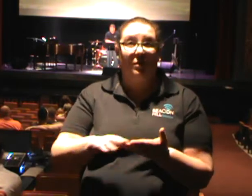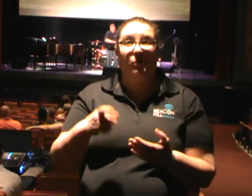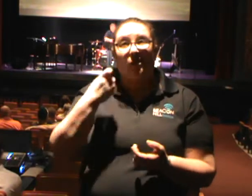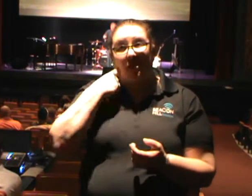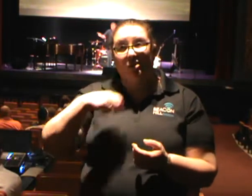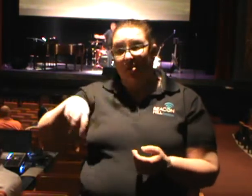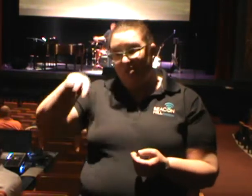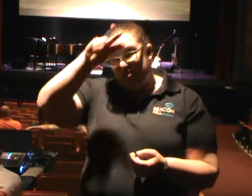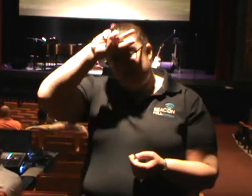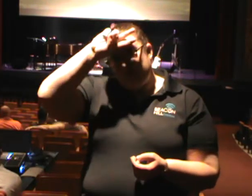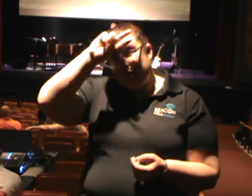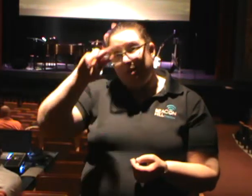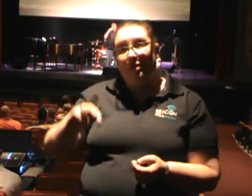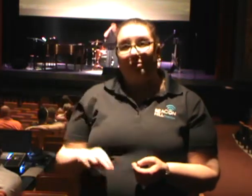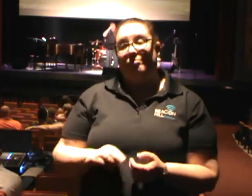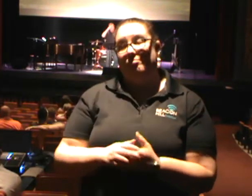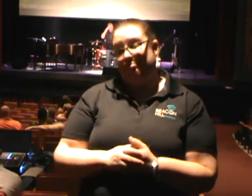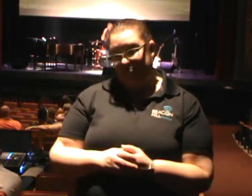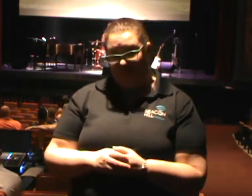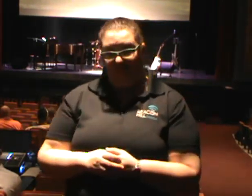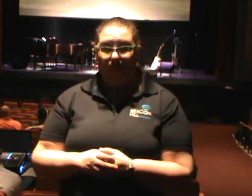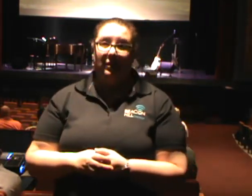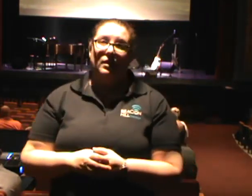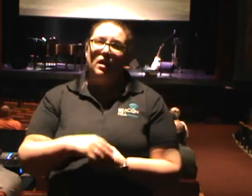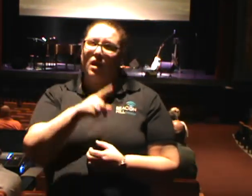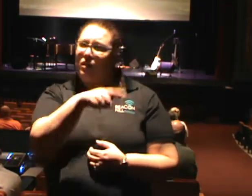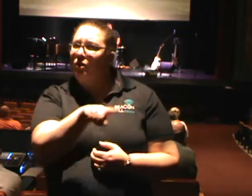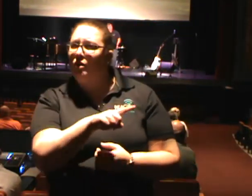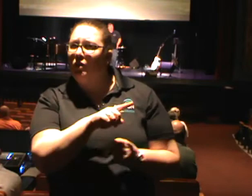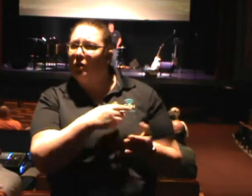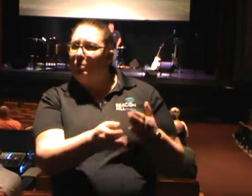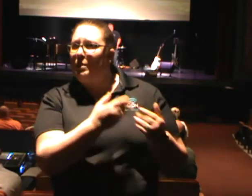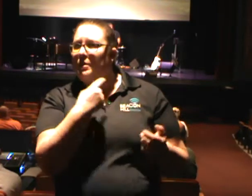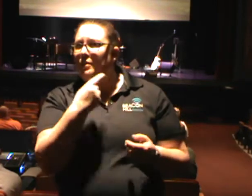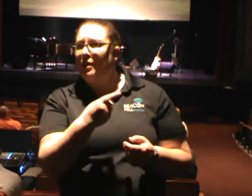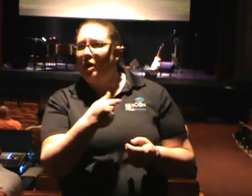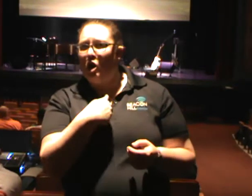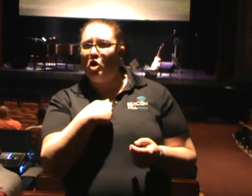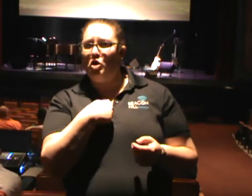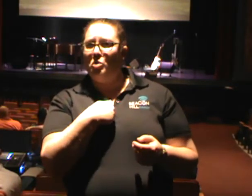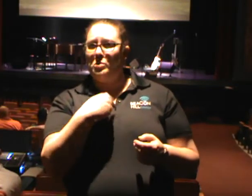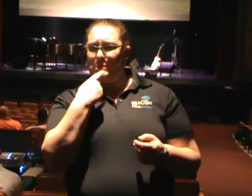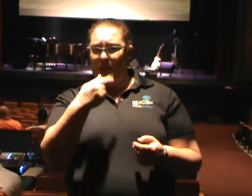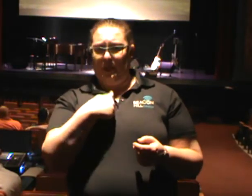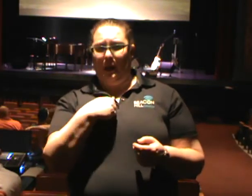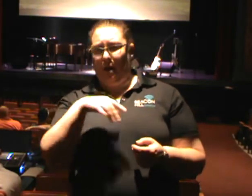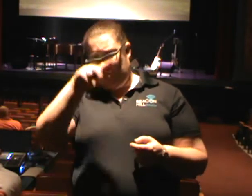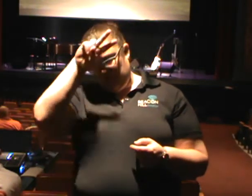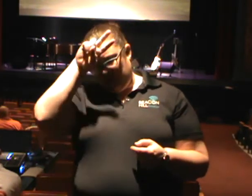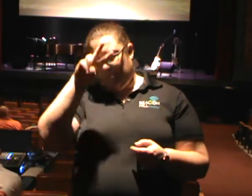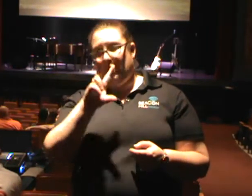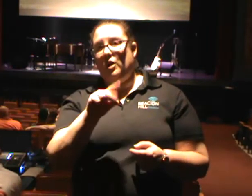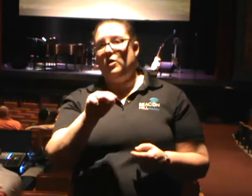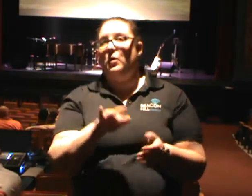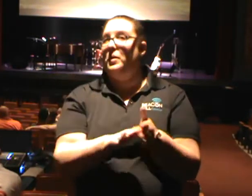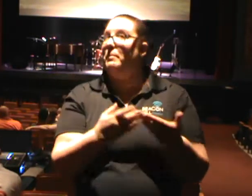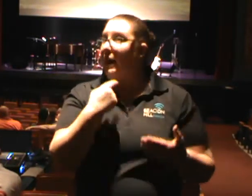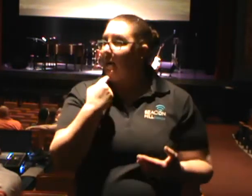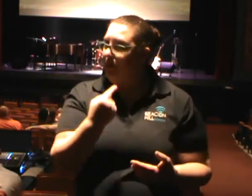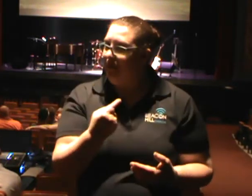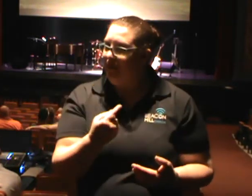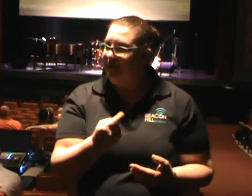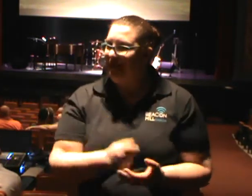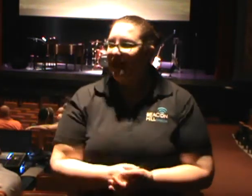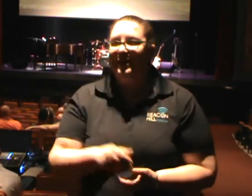stupid. That's just a matter of it. And some of you might say this morning, Pastor, are you calling me stupid? No, I'm not. The Word of God is. So listen